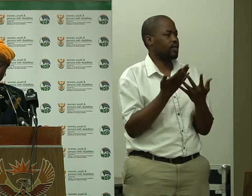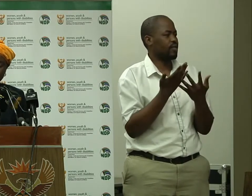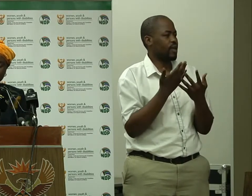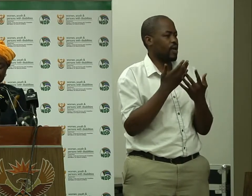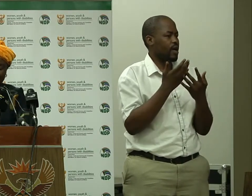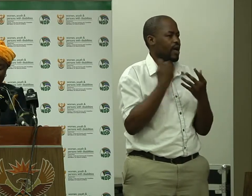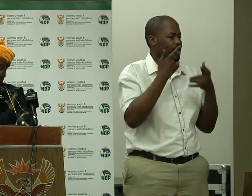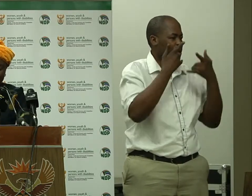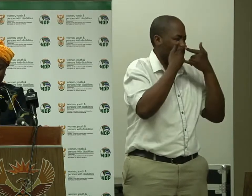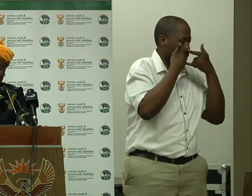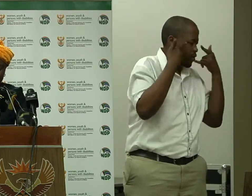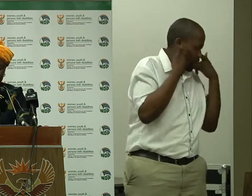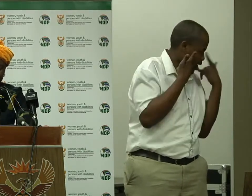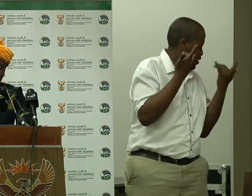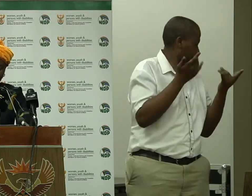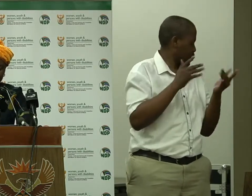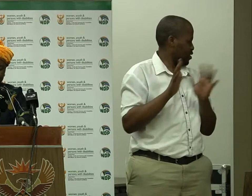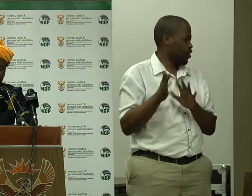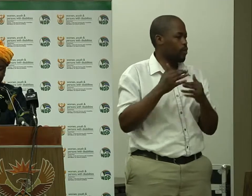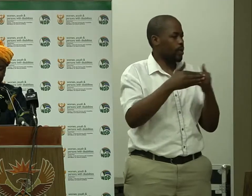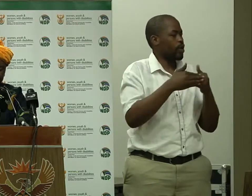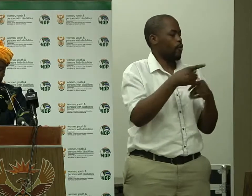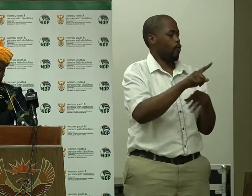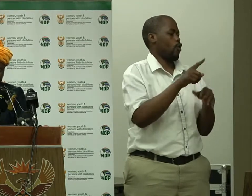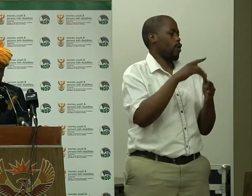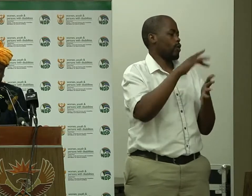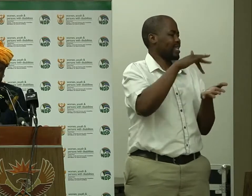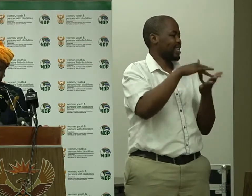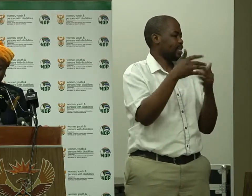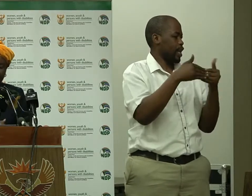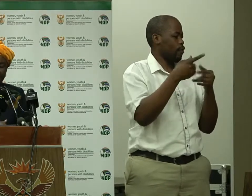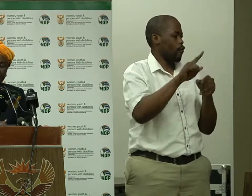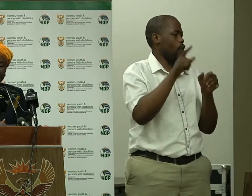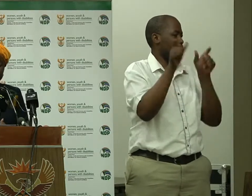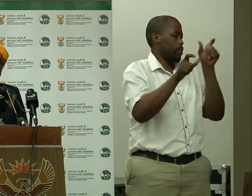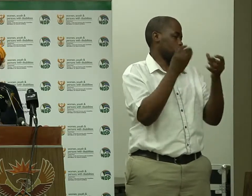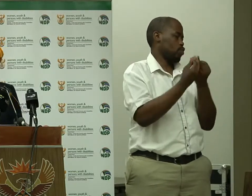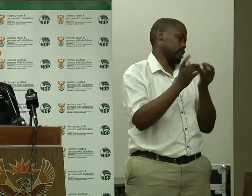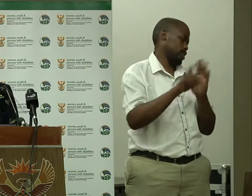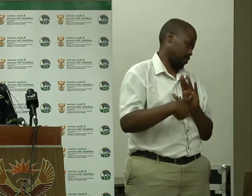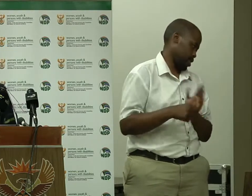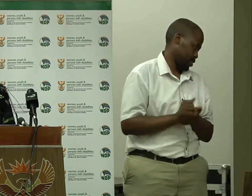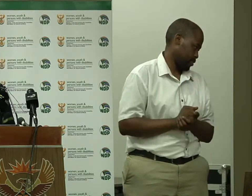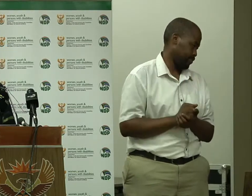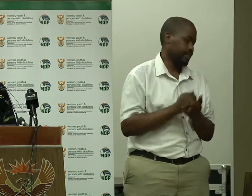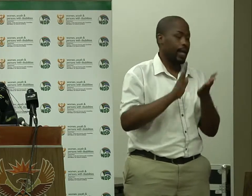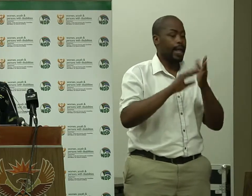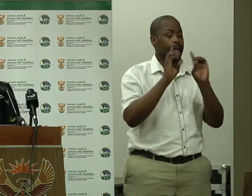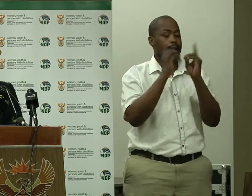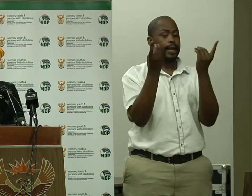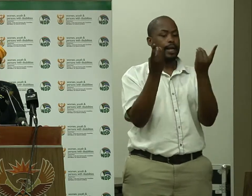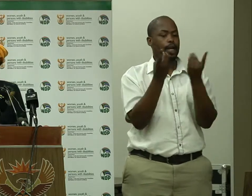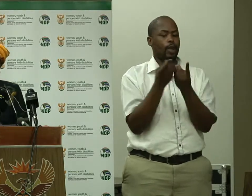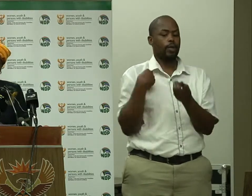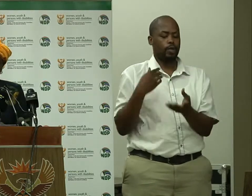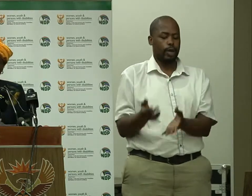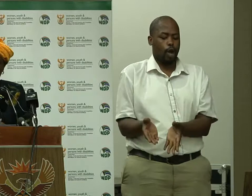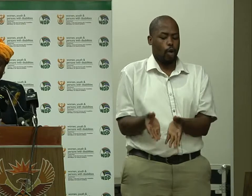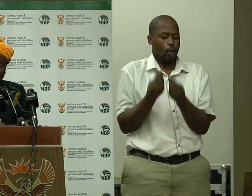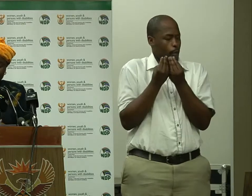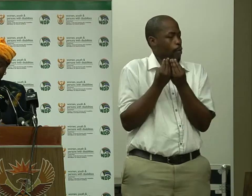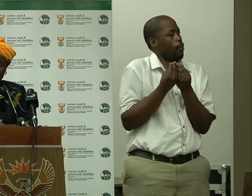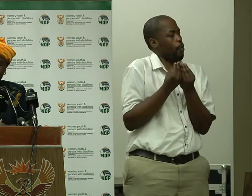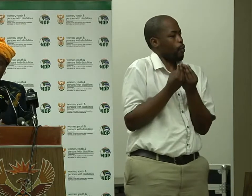masks to centers caring for persons with disability. The department also secured donations